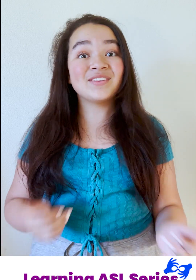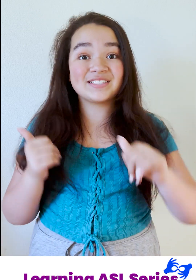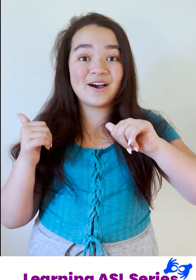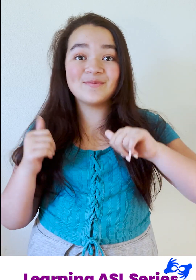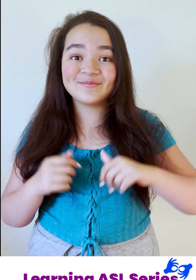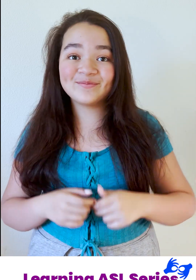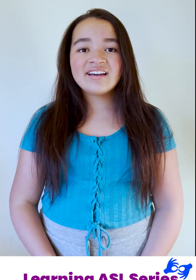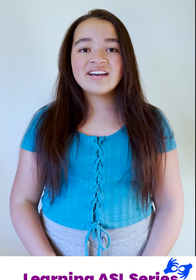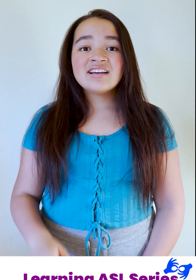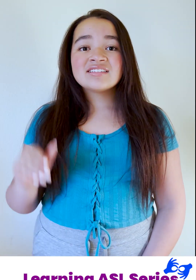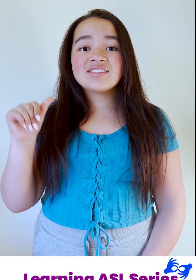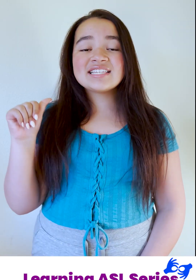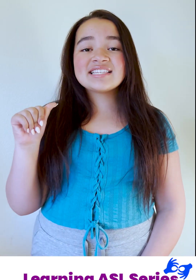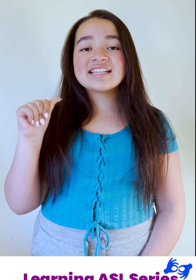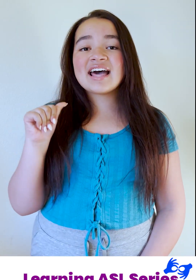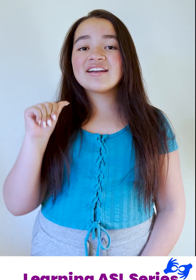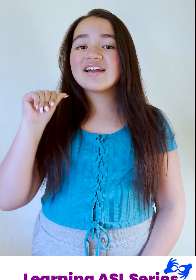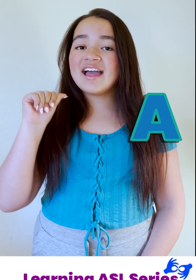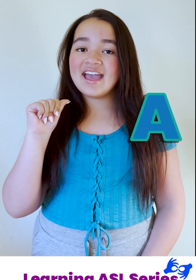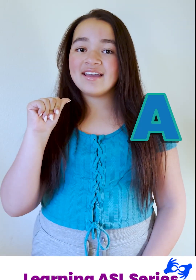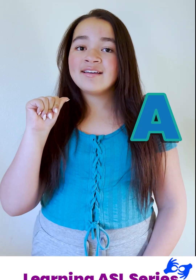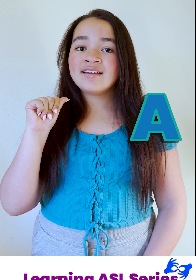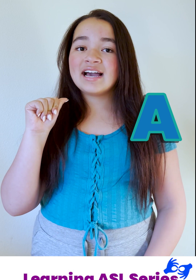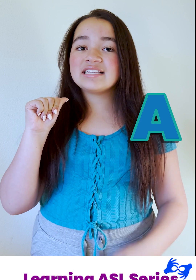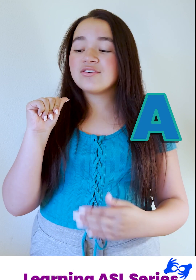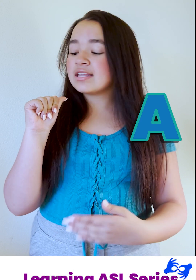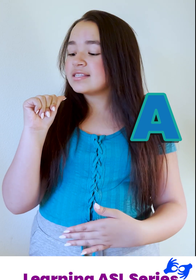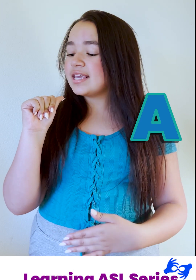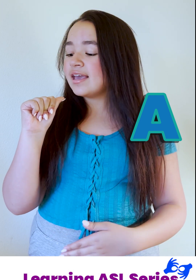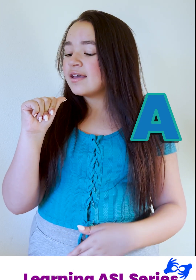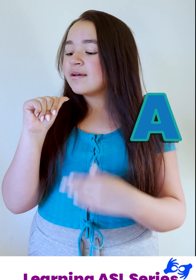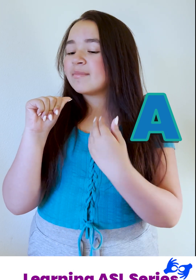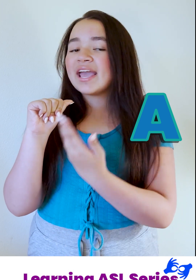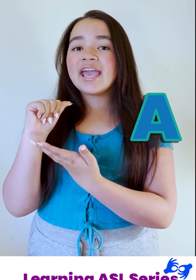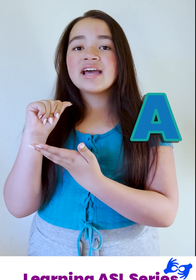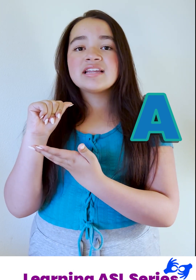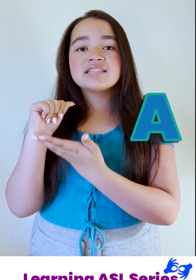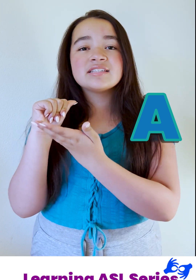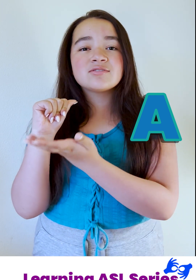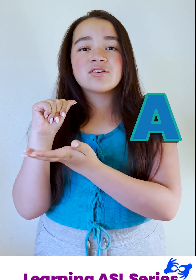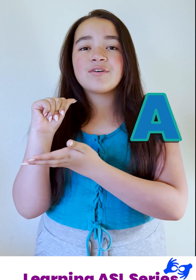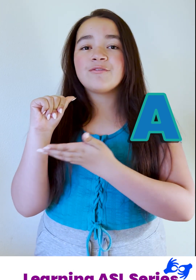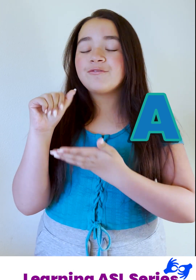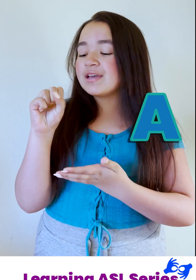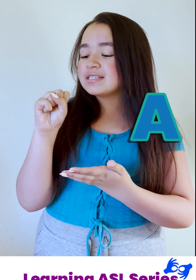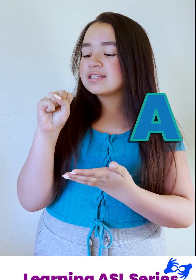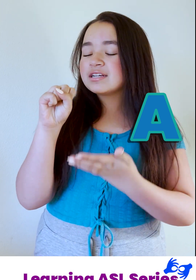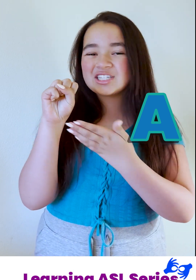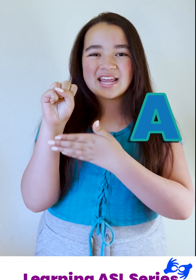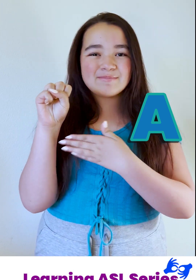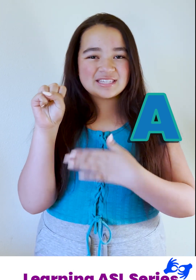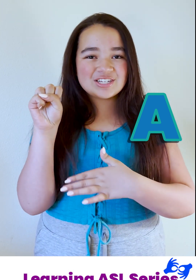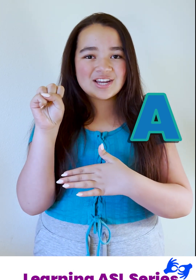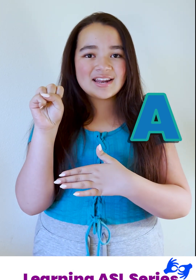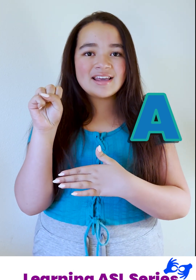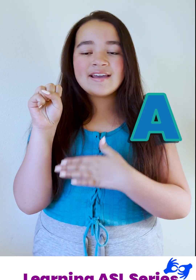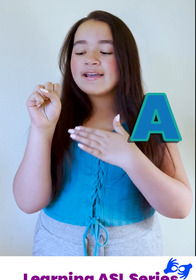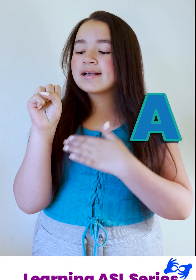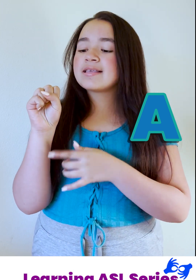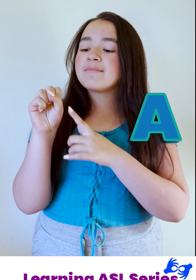go. So this is the letter A. As you can see, my hand is in sort of a fist-shaped position, except my